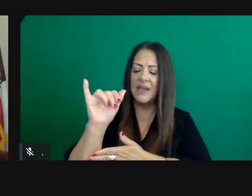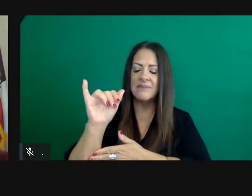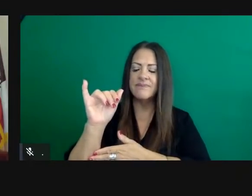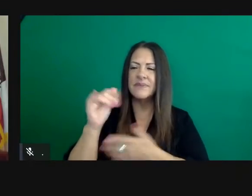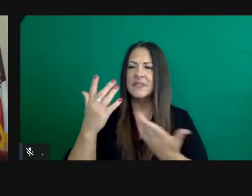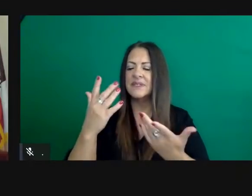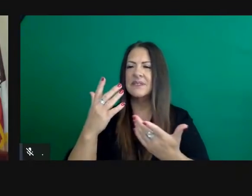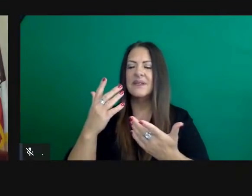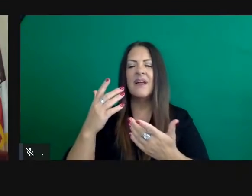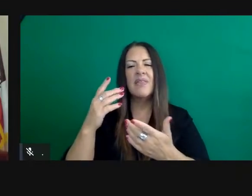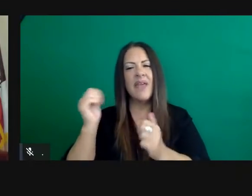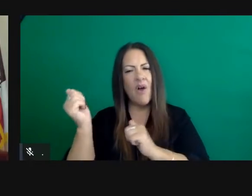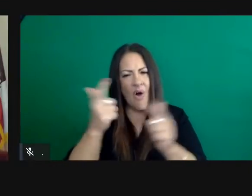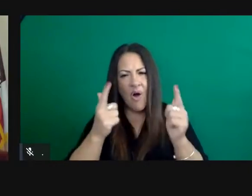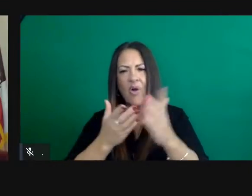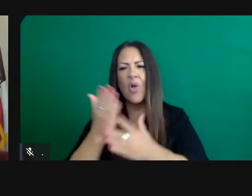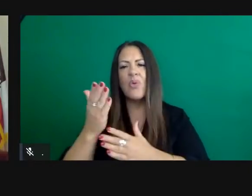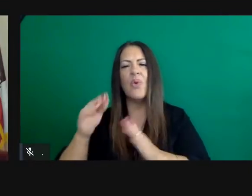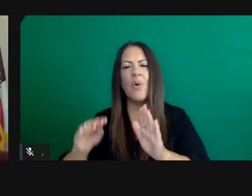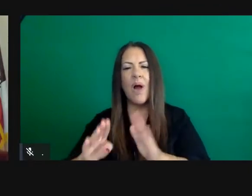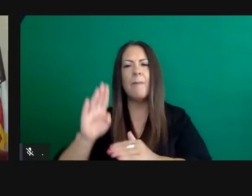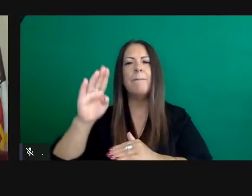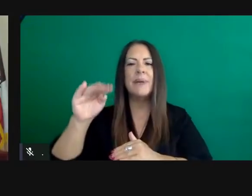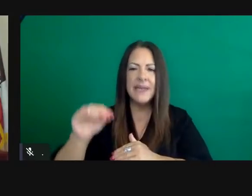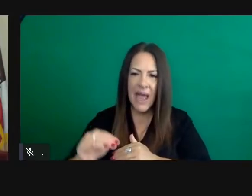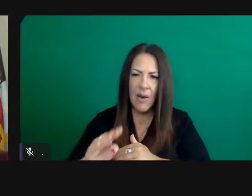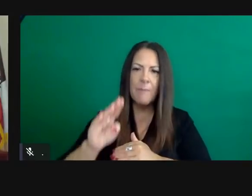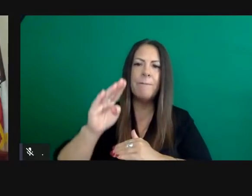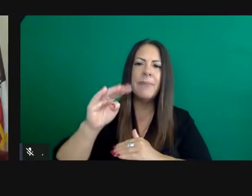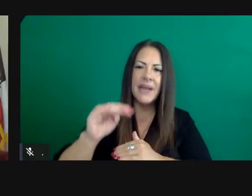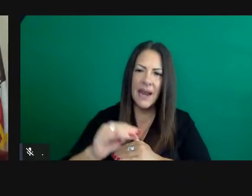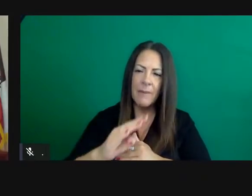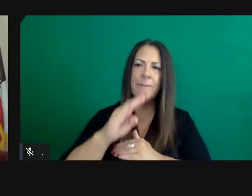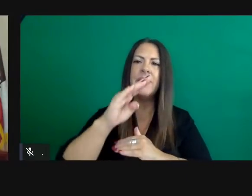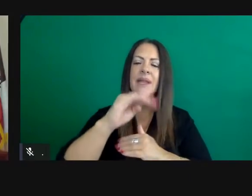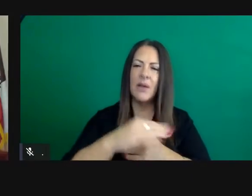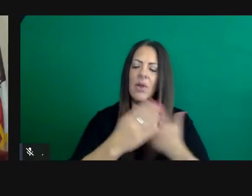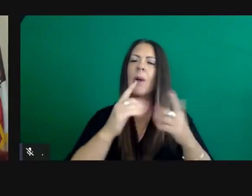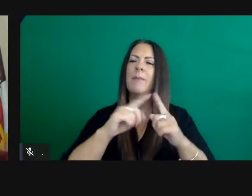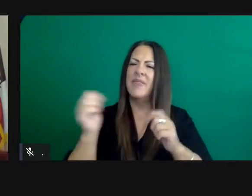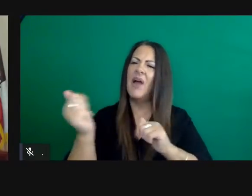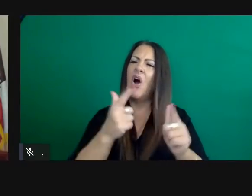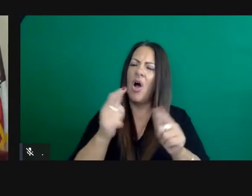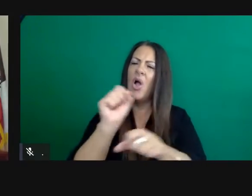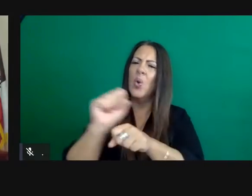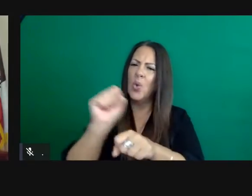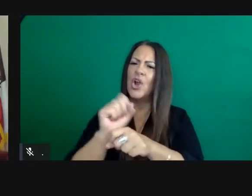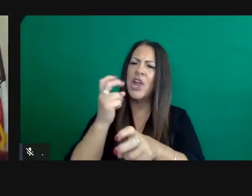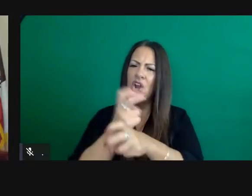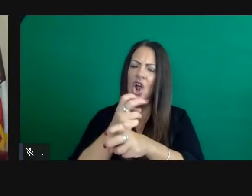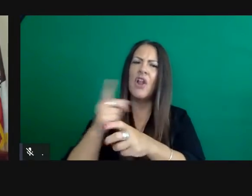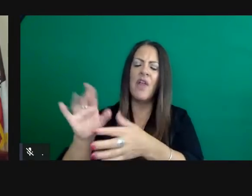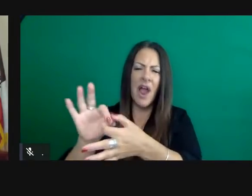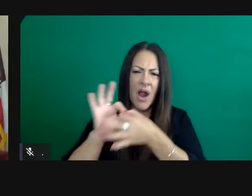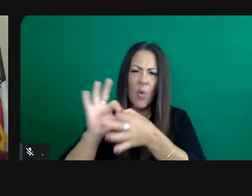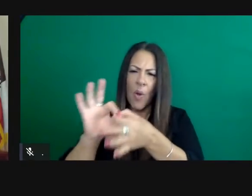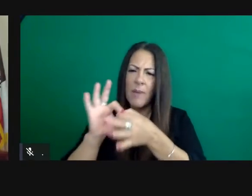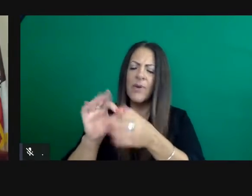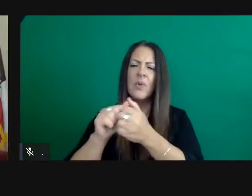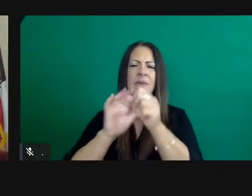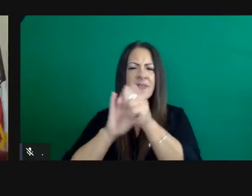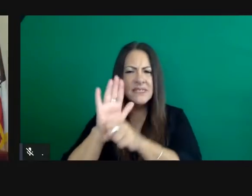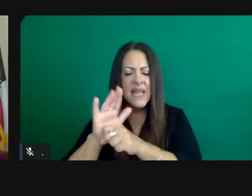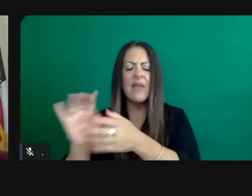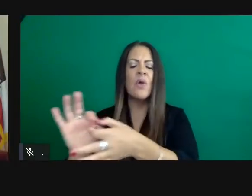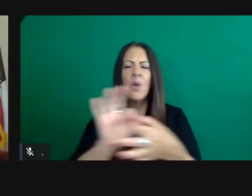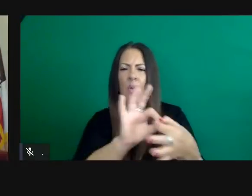down, and they're all working through it in their own unique ways with the support of the state and their local public health leaders, elected